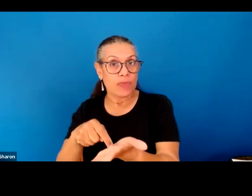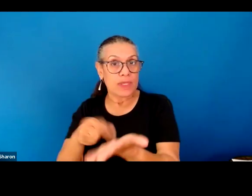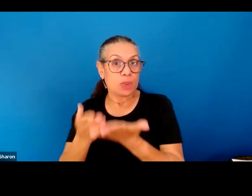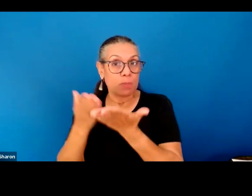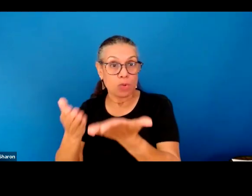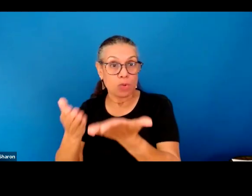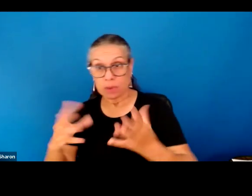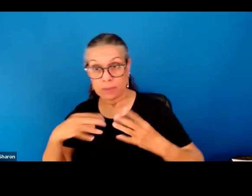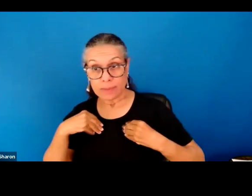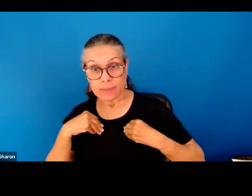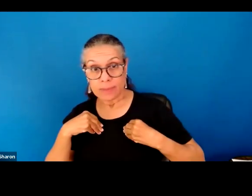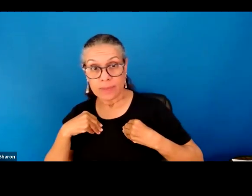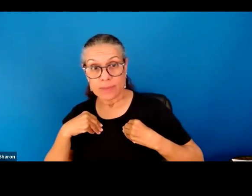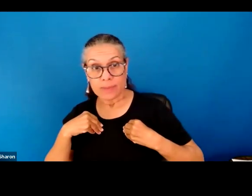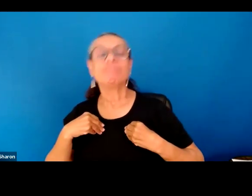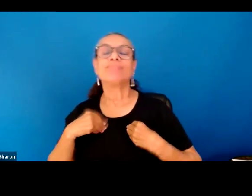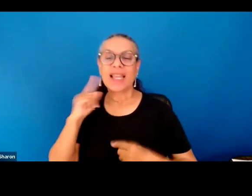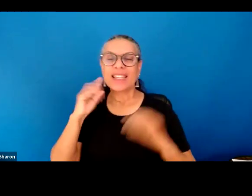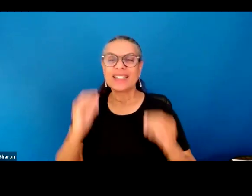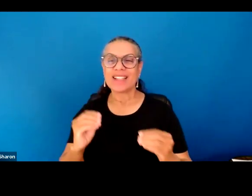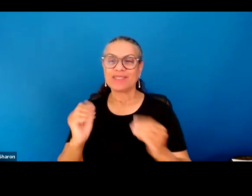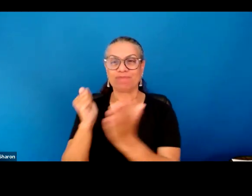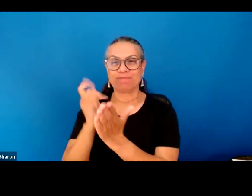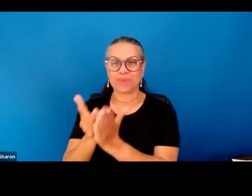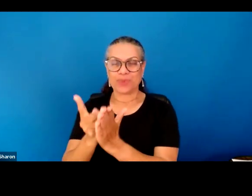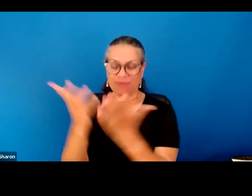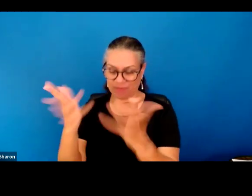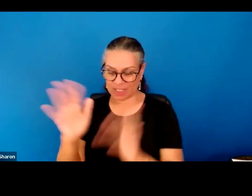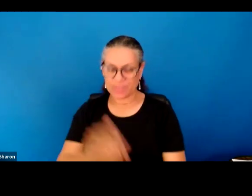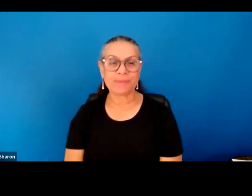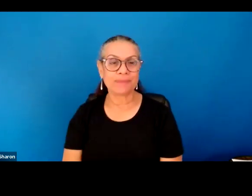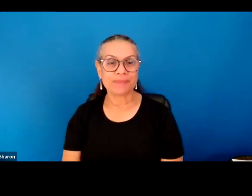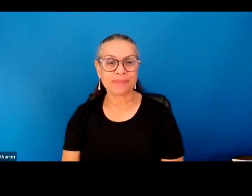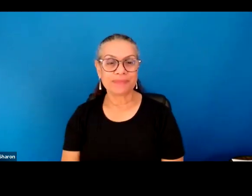by unanimous consent? Hearing none, the minutes are approved.